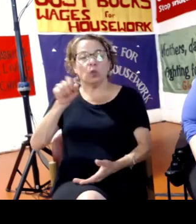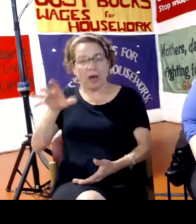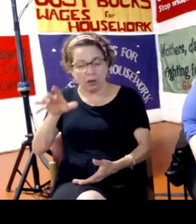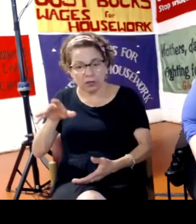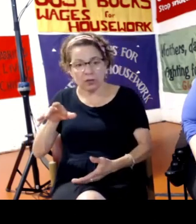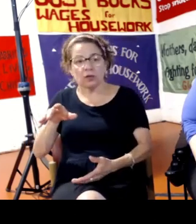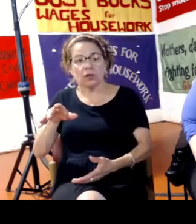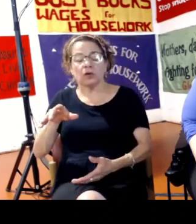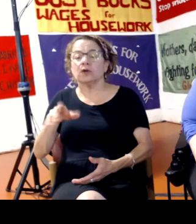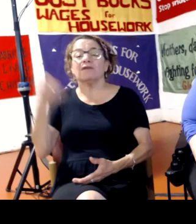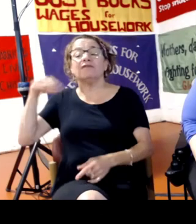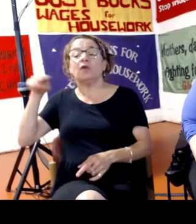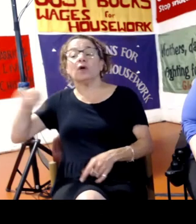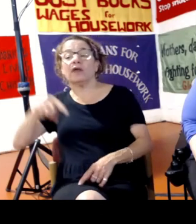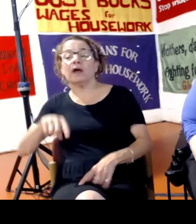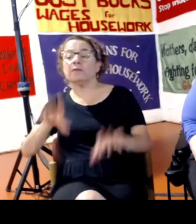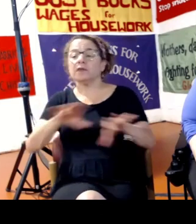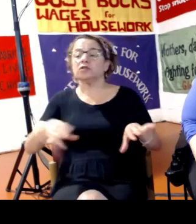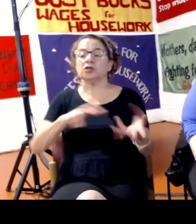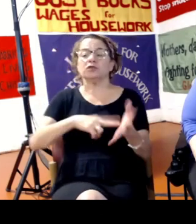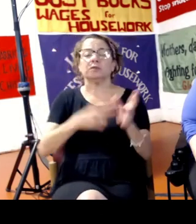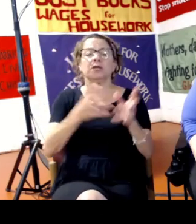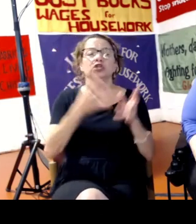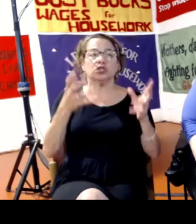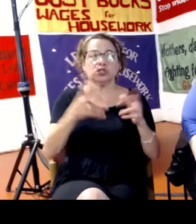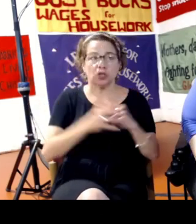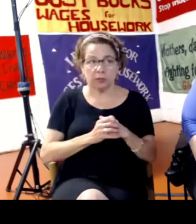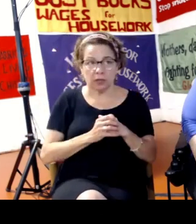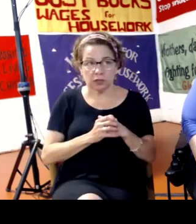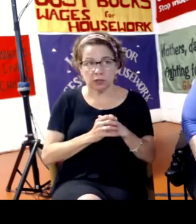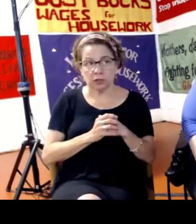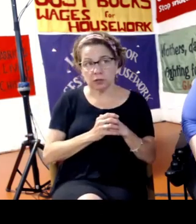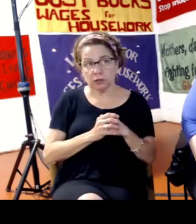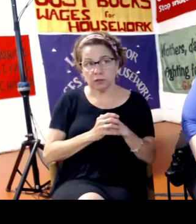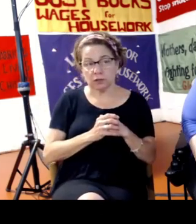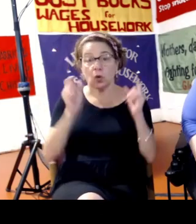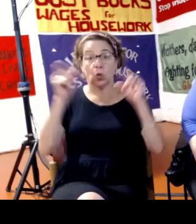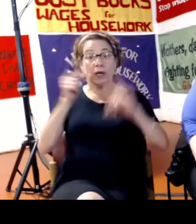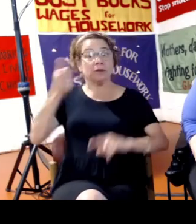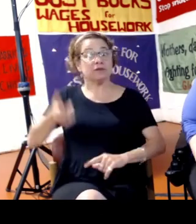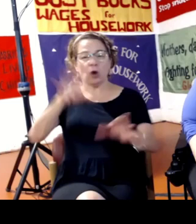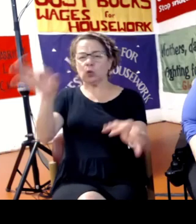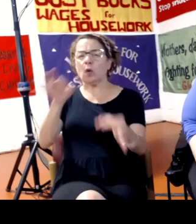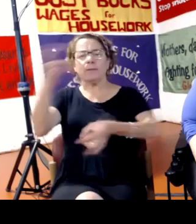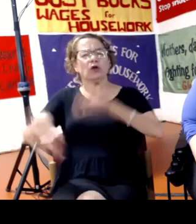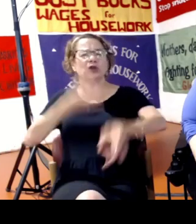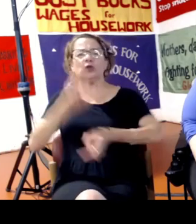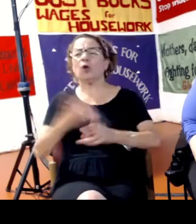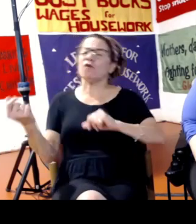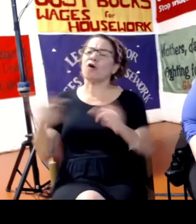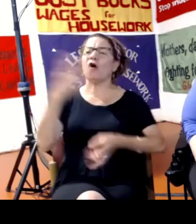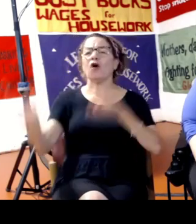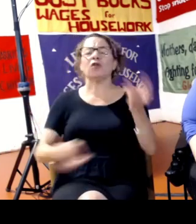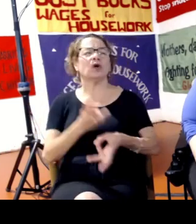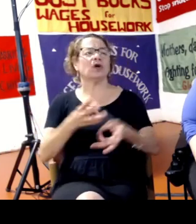so much. Should we all wake up tomorrow and have a perfect world where all the